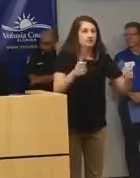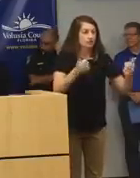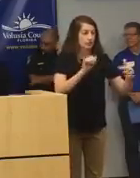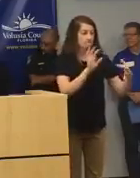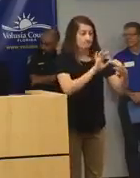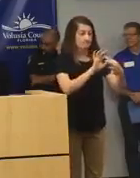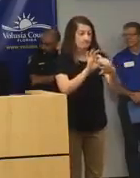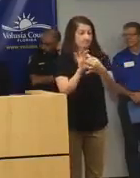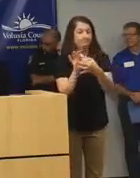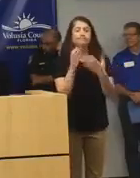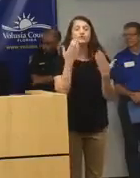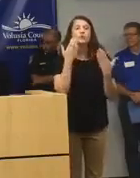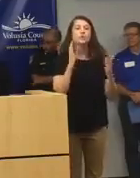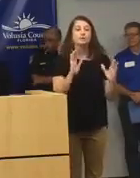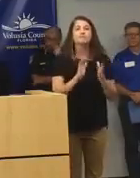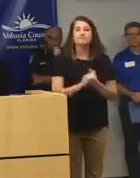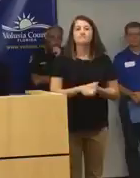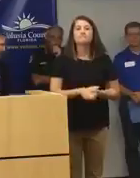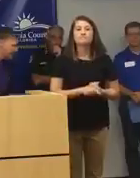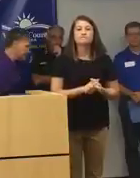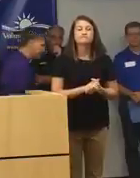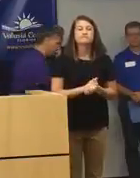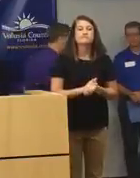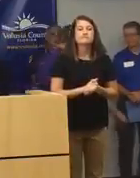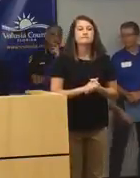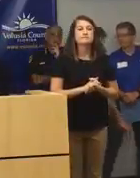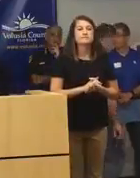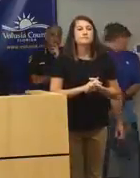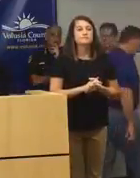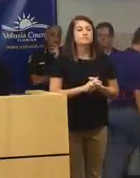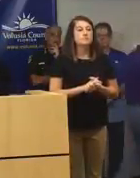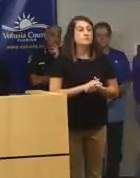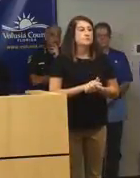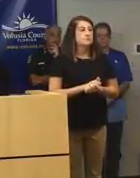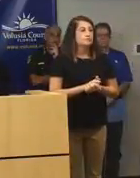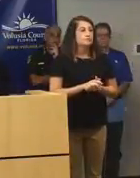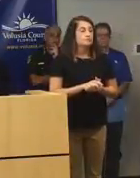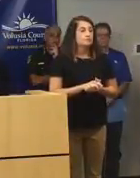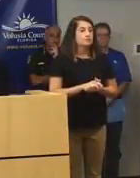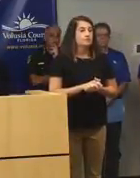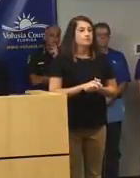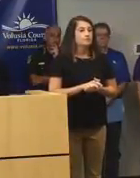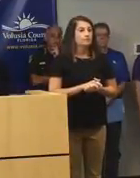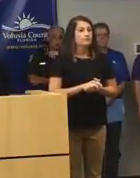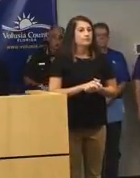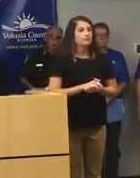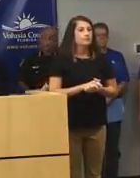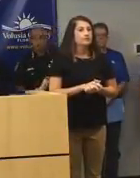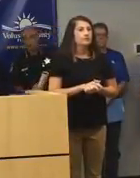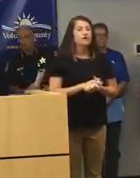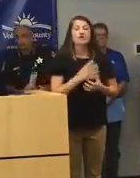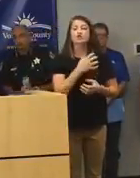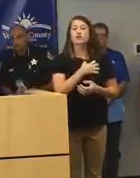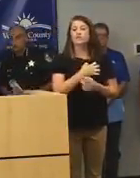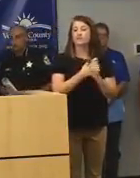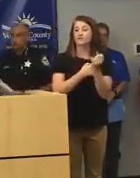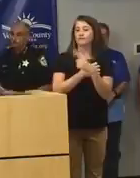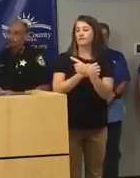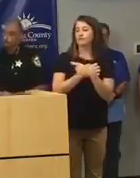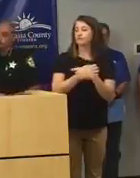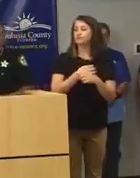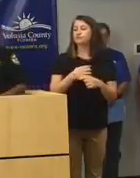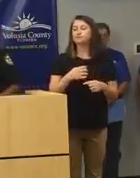game, we don't know. Sheriff, for you, you